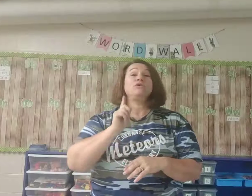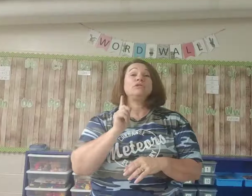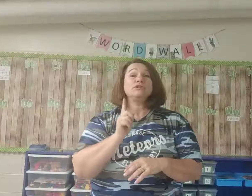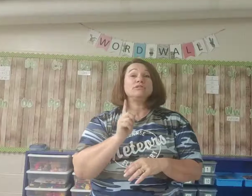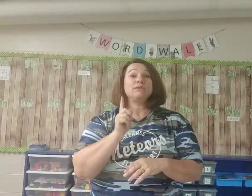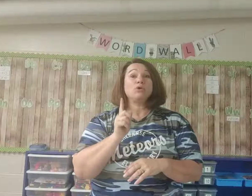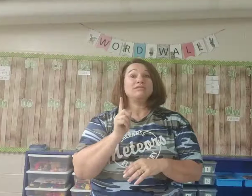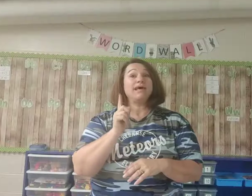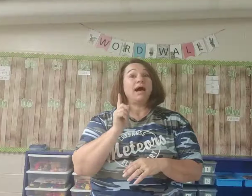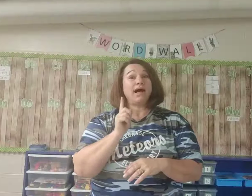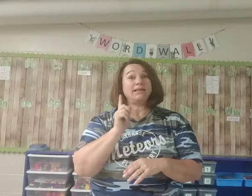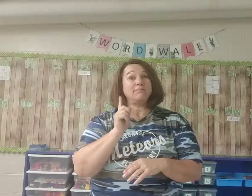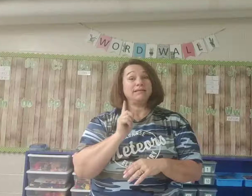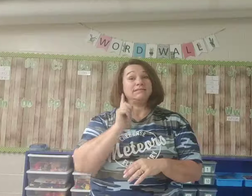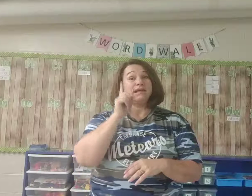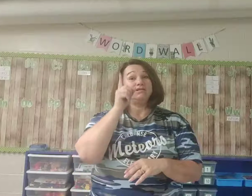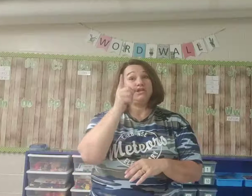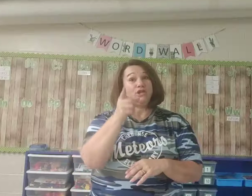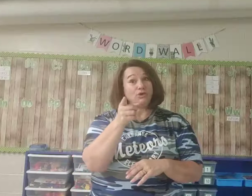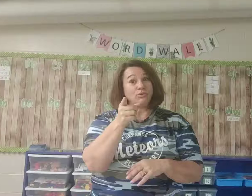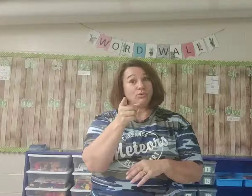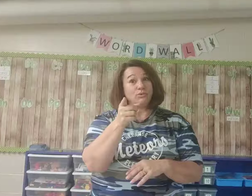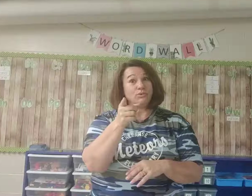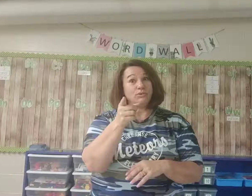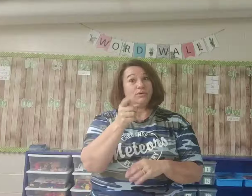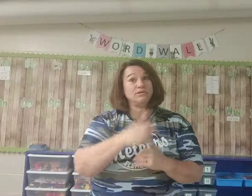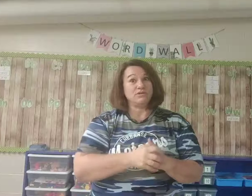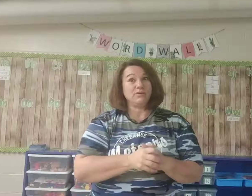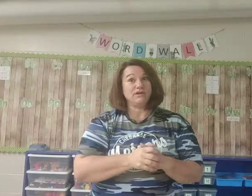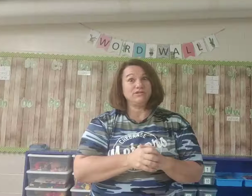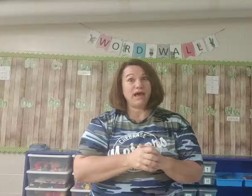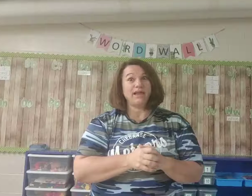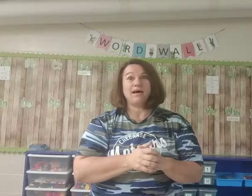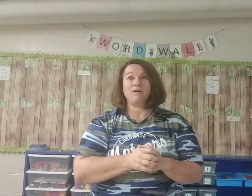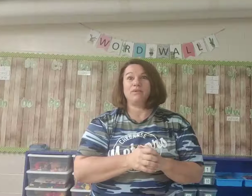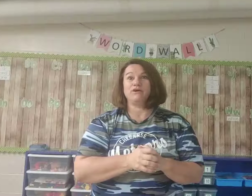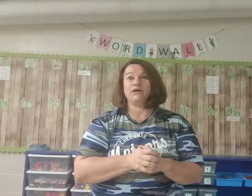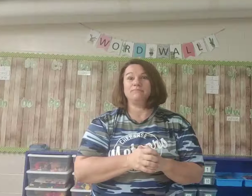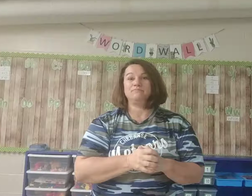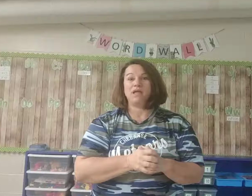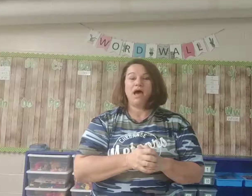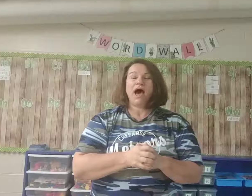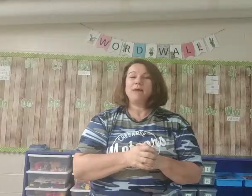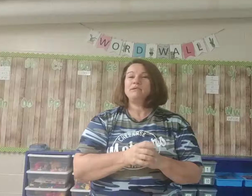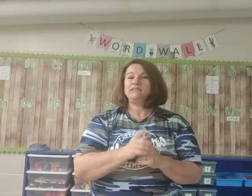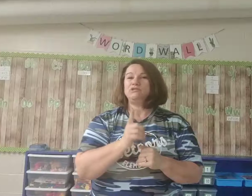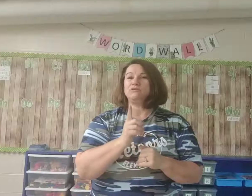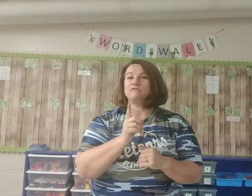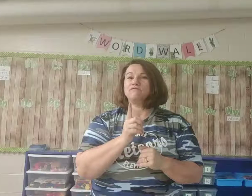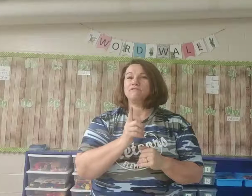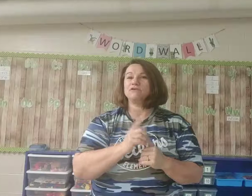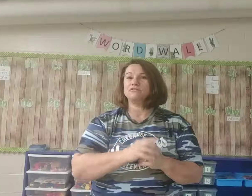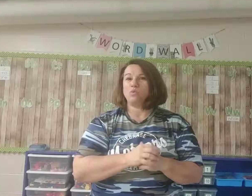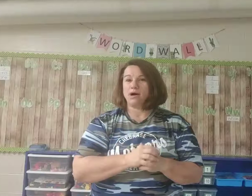to learn some words that Holly might say to you. Do you think we could do that? I bet we could. I'm going to teach you the first